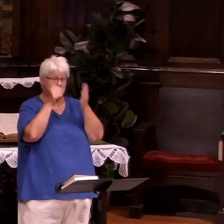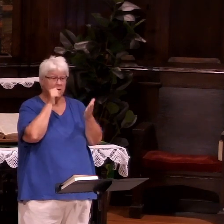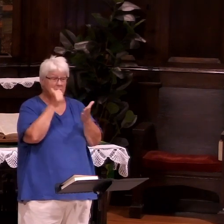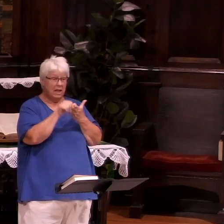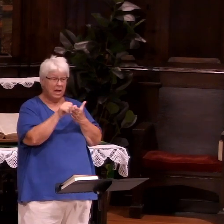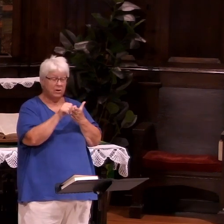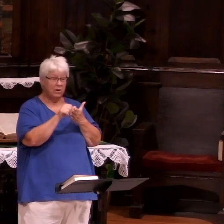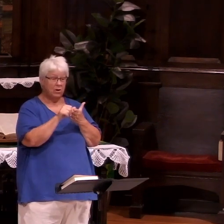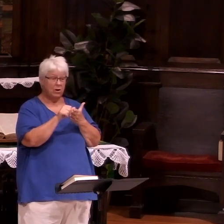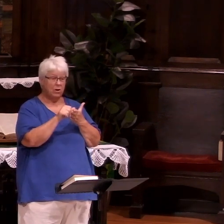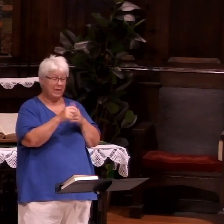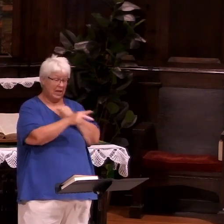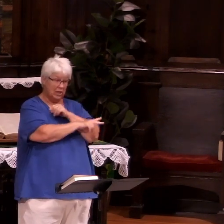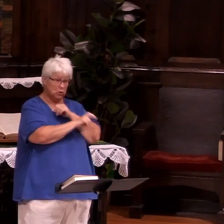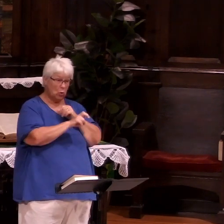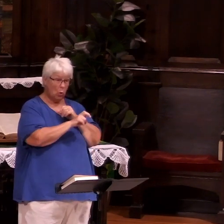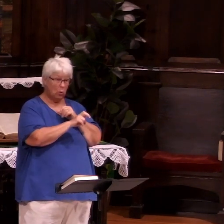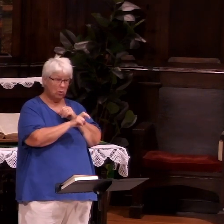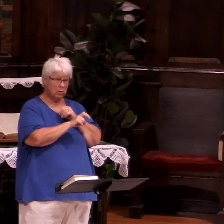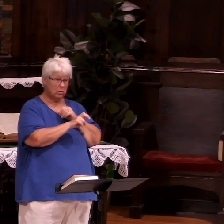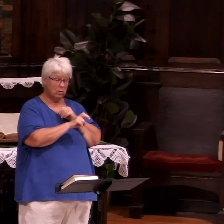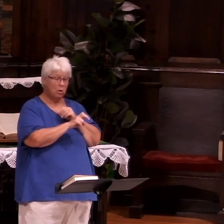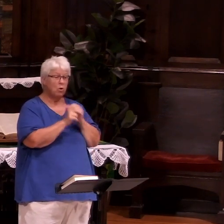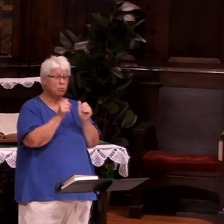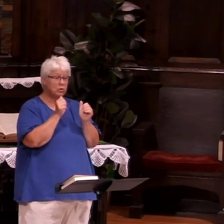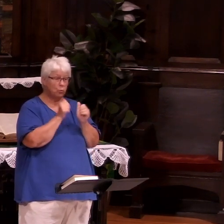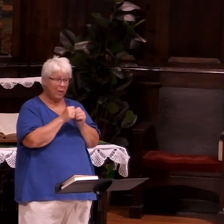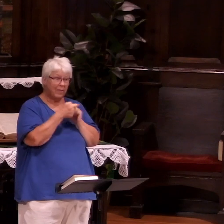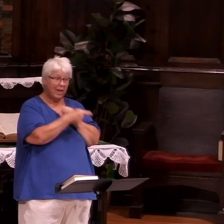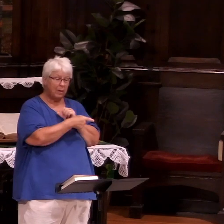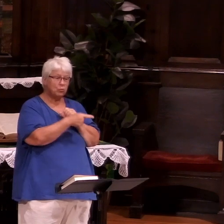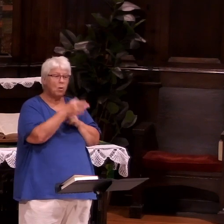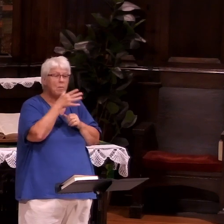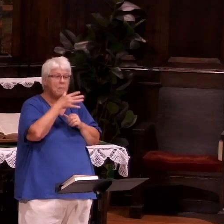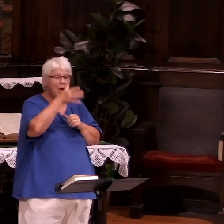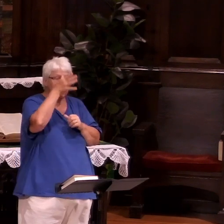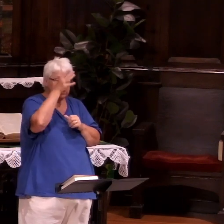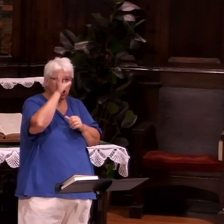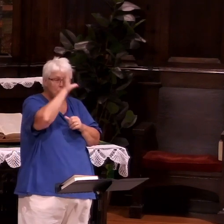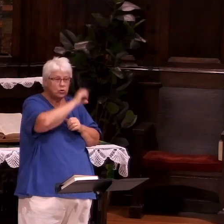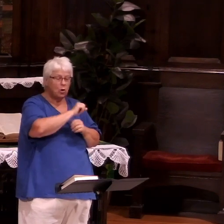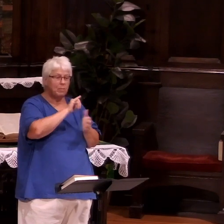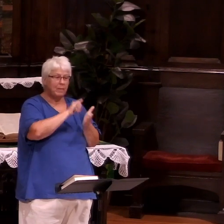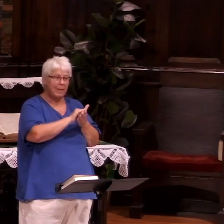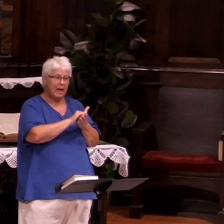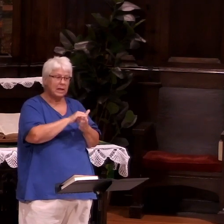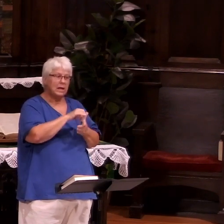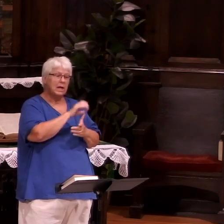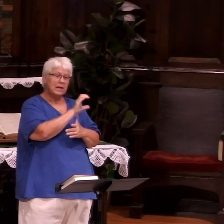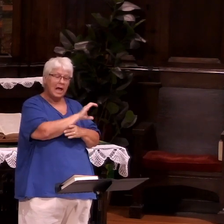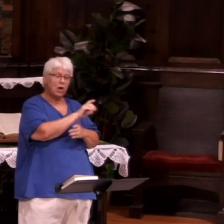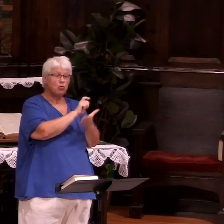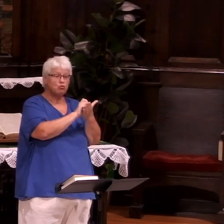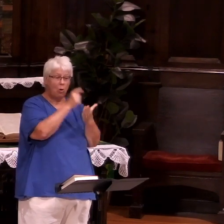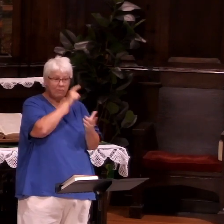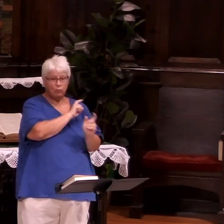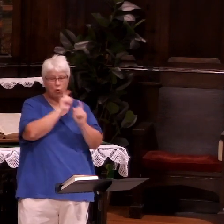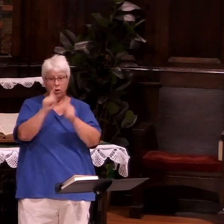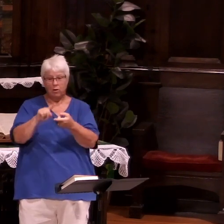letter that Connor stole was on him when he died, so his parents assume Connor wrote it for